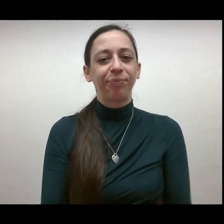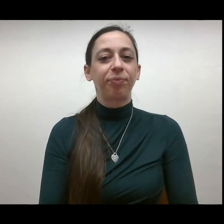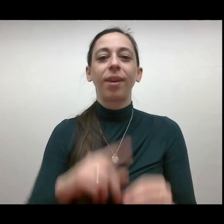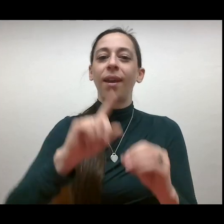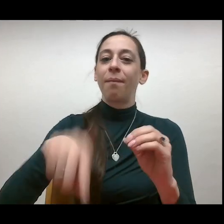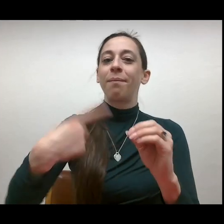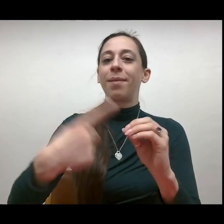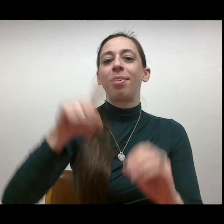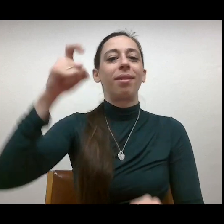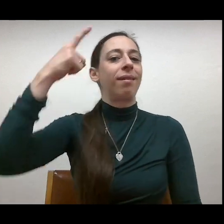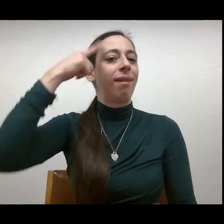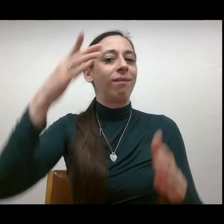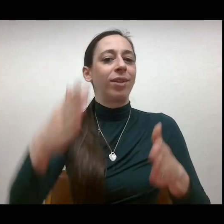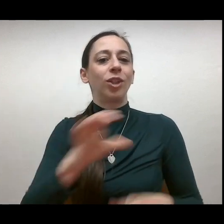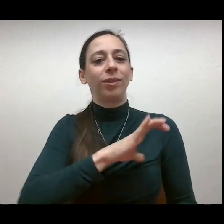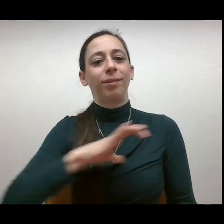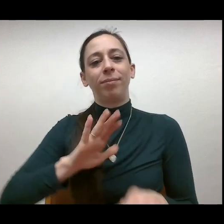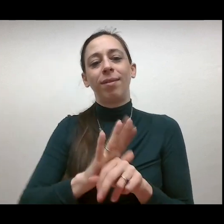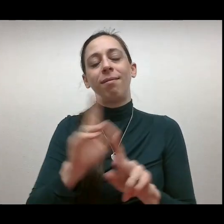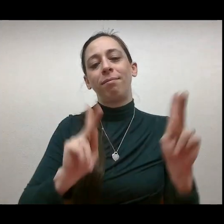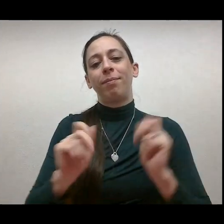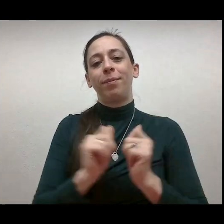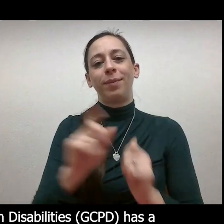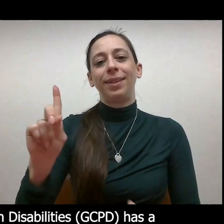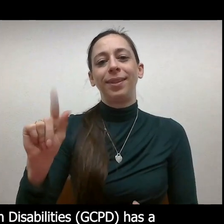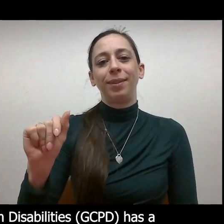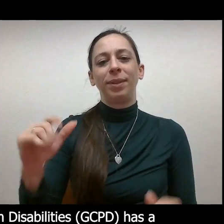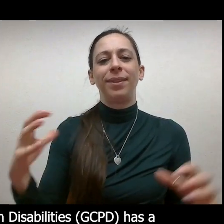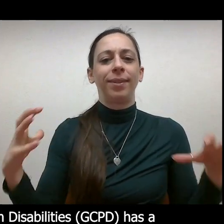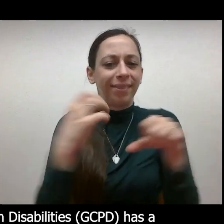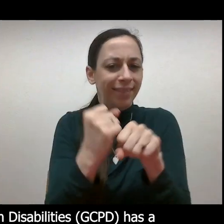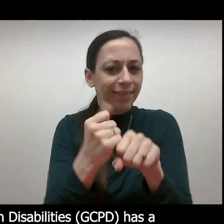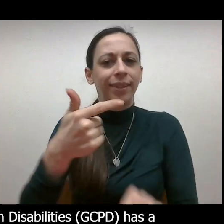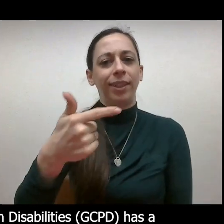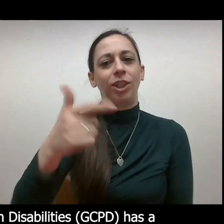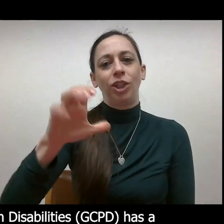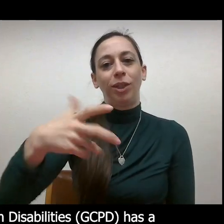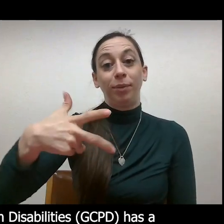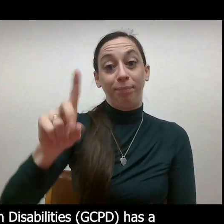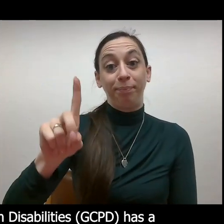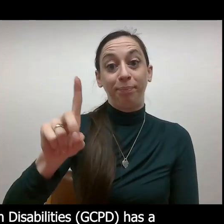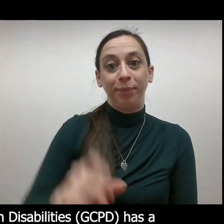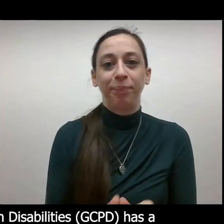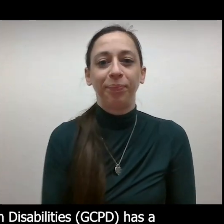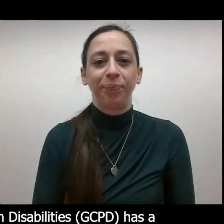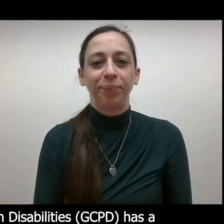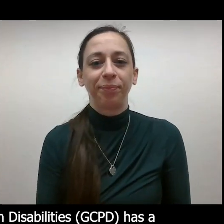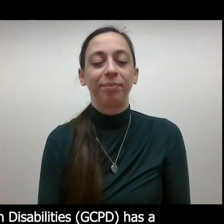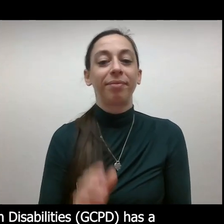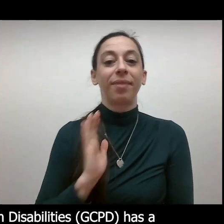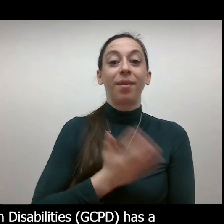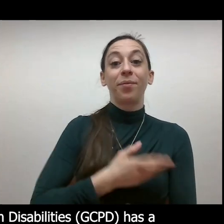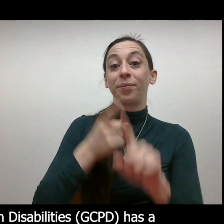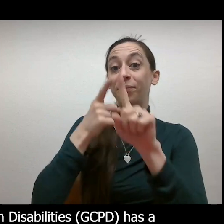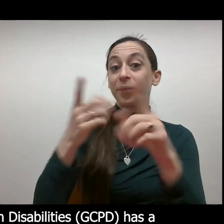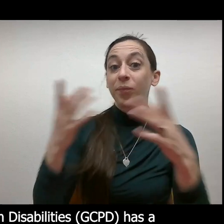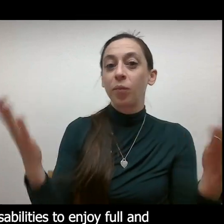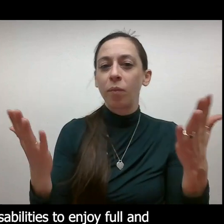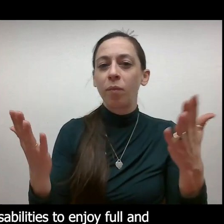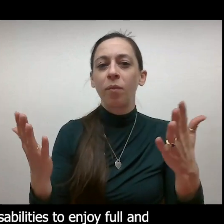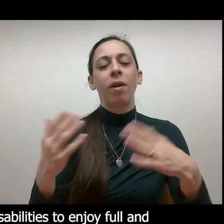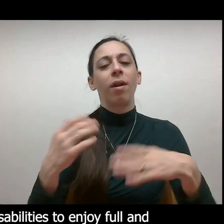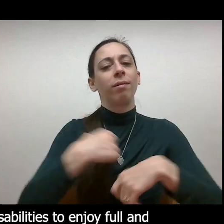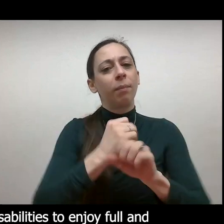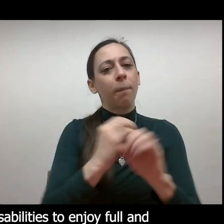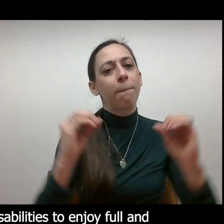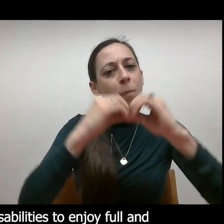So a little bit about the Governor's Committee on People with Disabilities. The Governor's Committee on People with Disabilities,